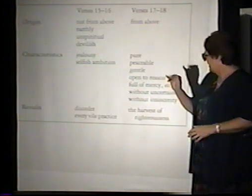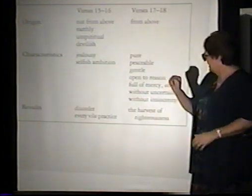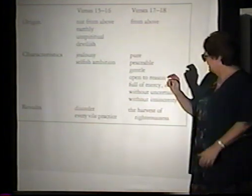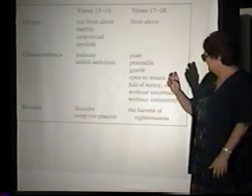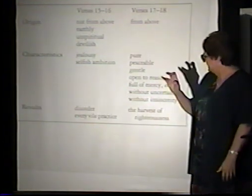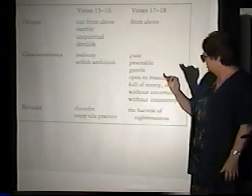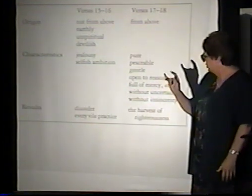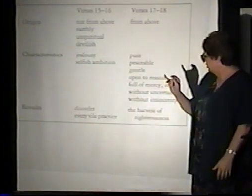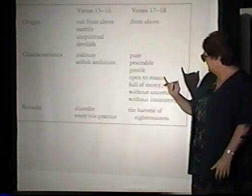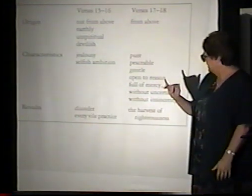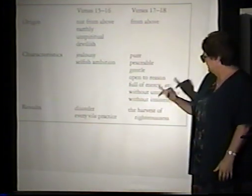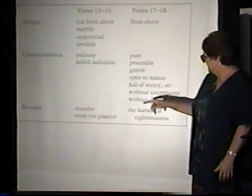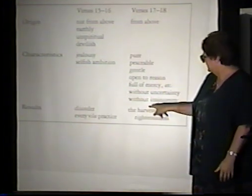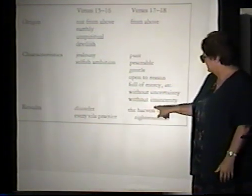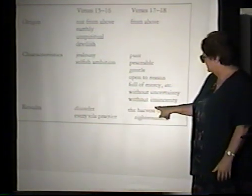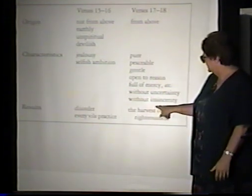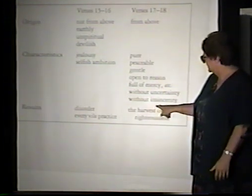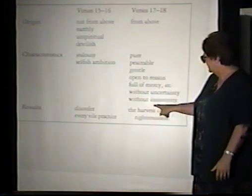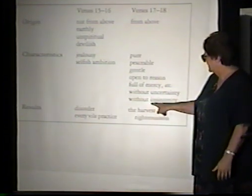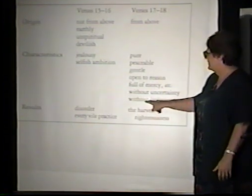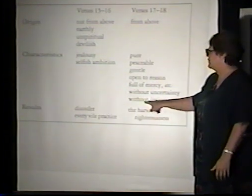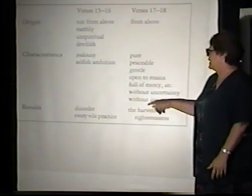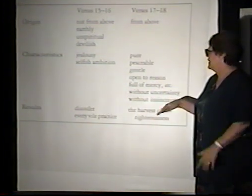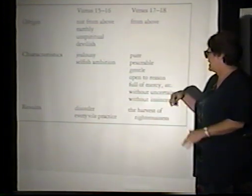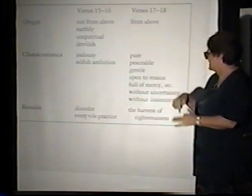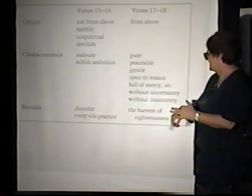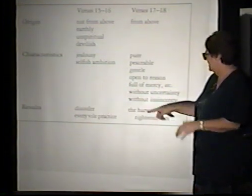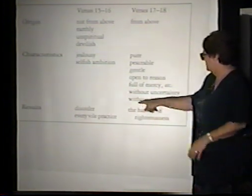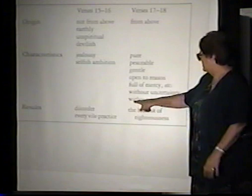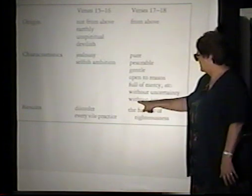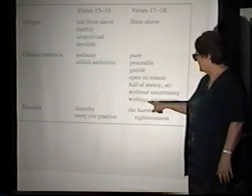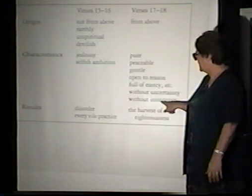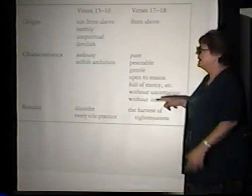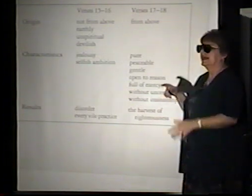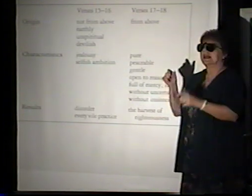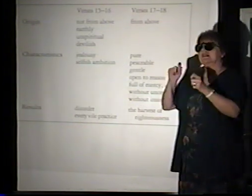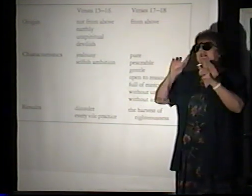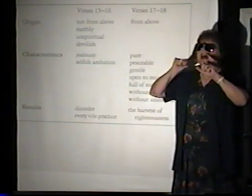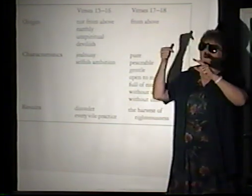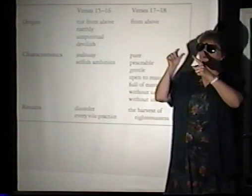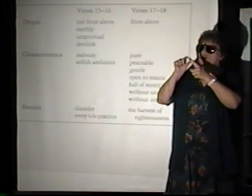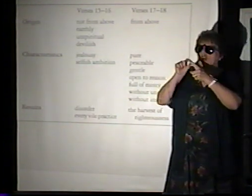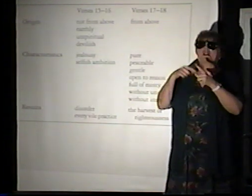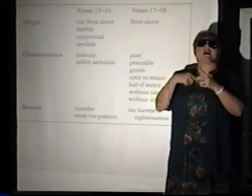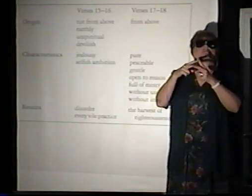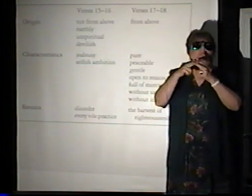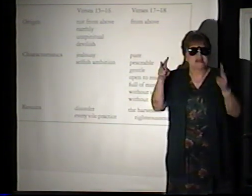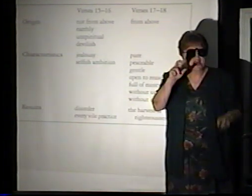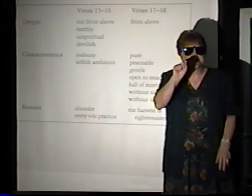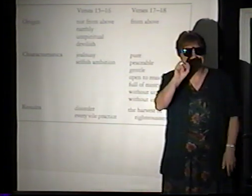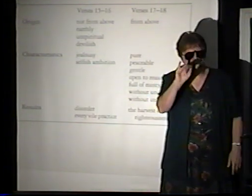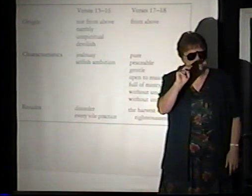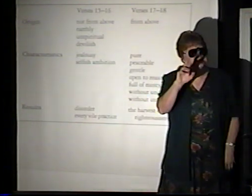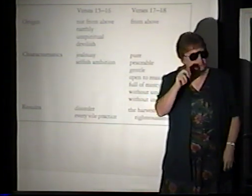Without insecurity. Okay, that's it. In other words, there is in